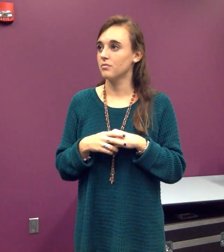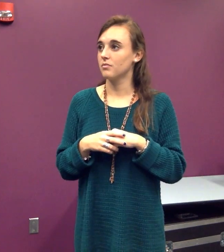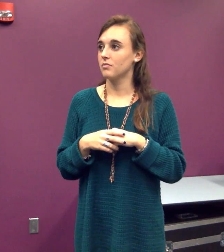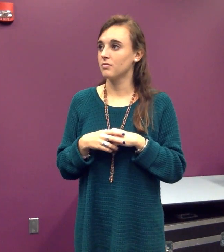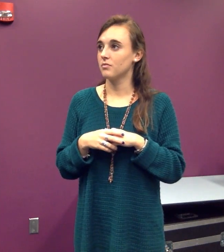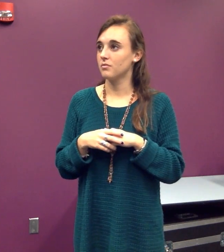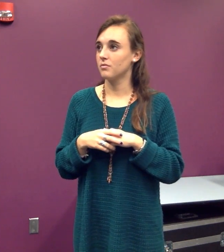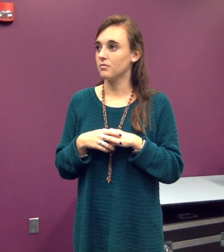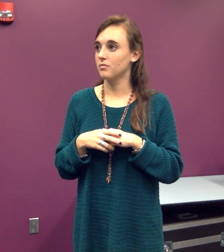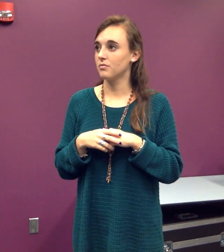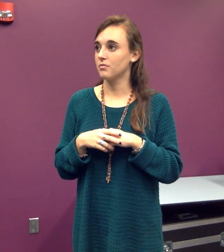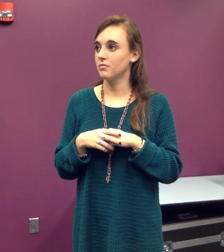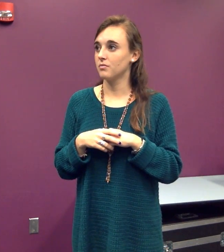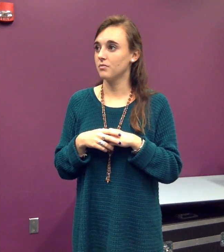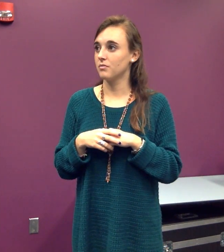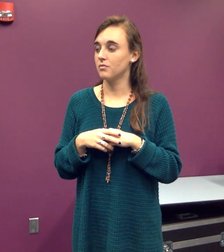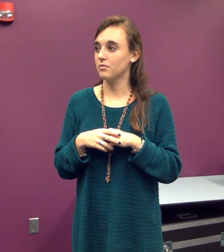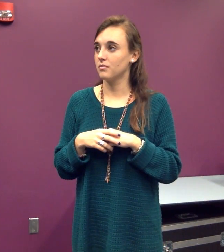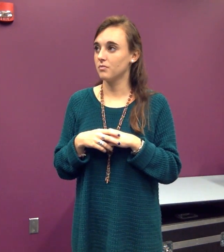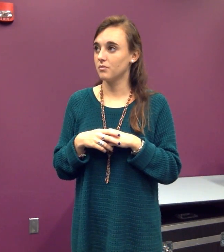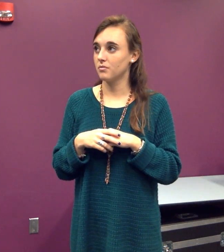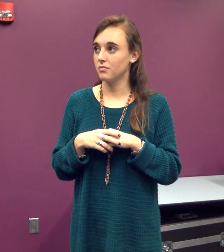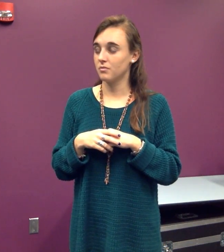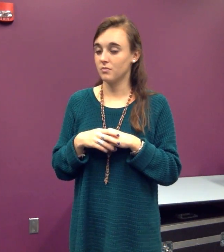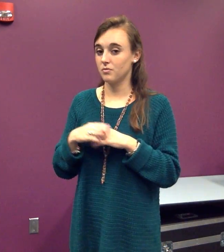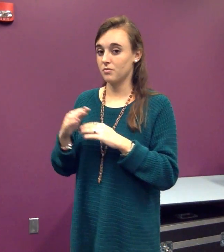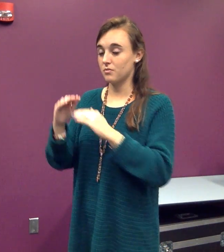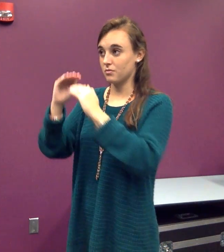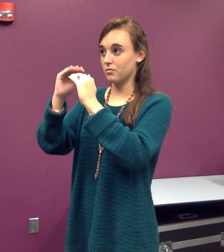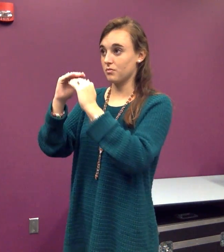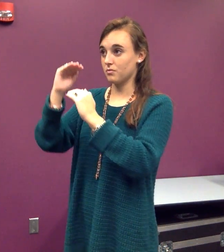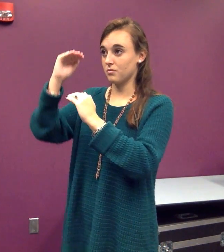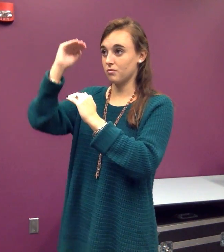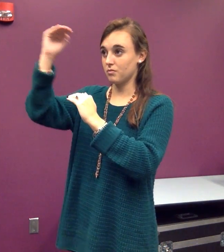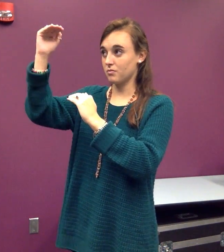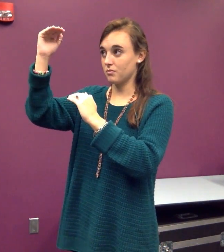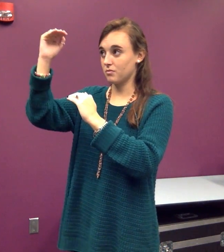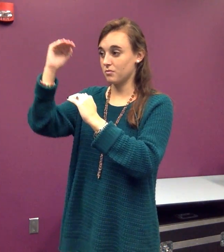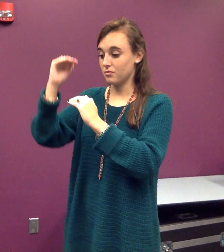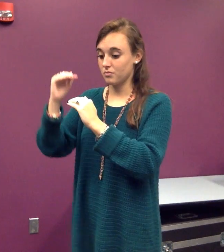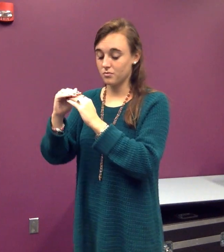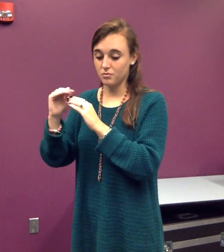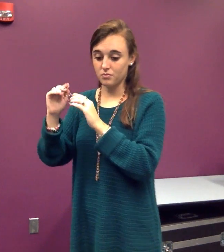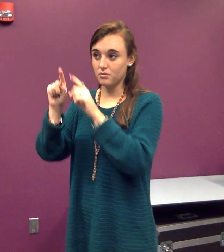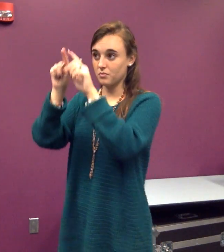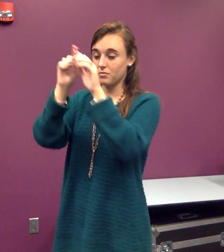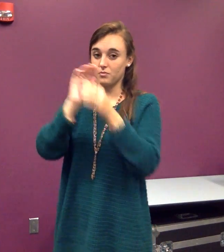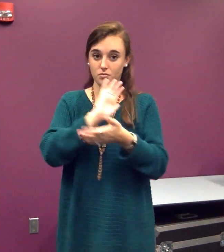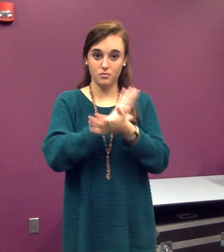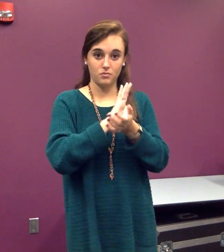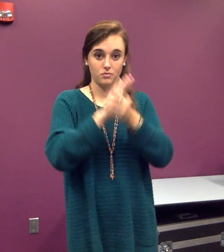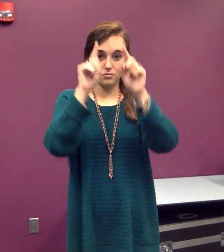one, please. I want your attention down here and your paper's lower right-hand side. Everybody find